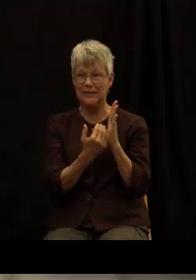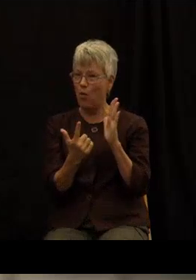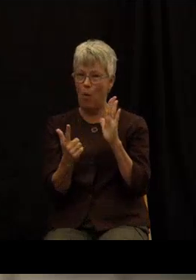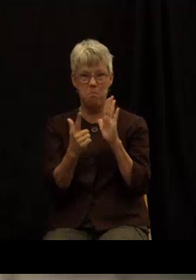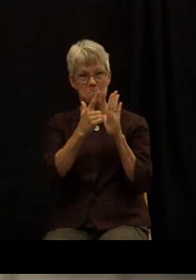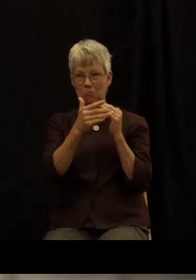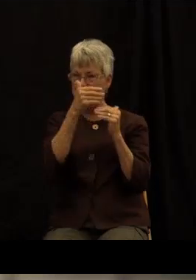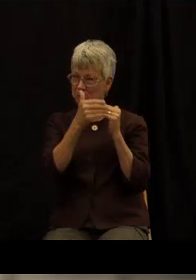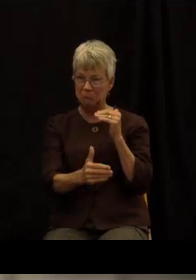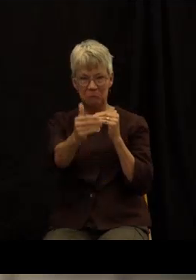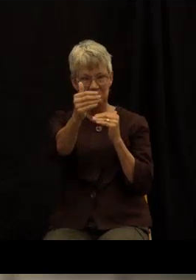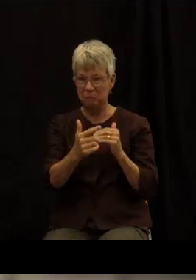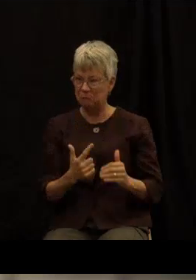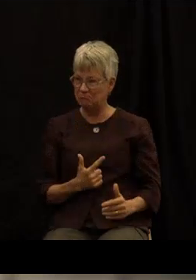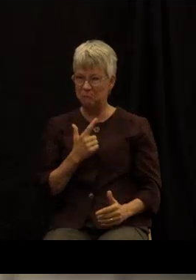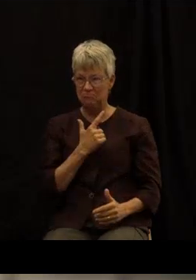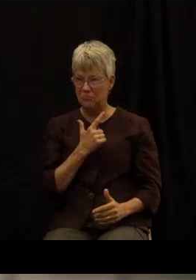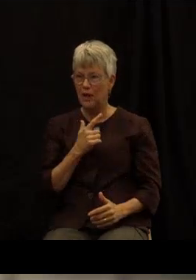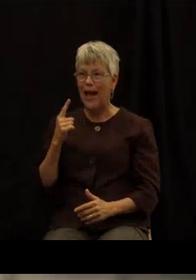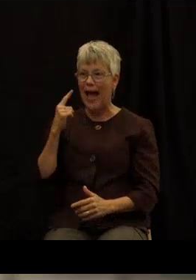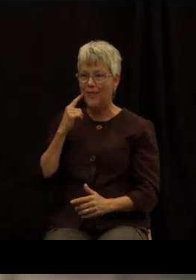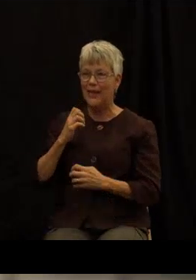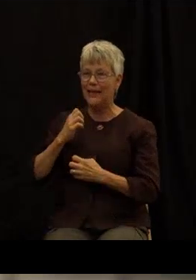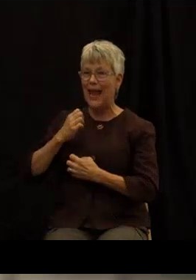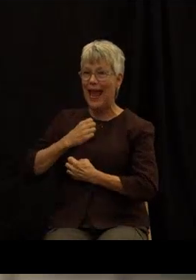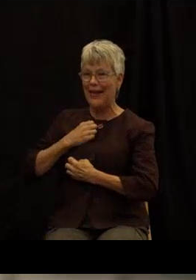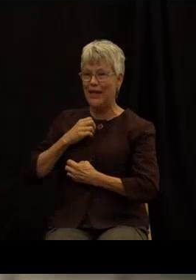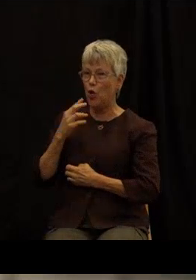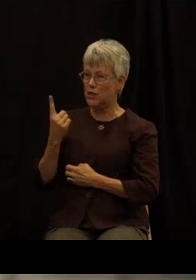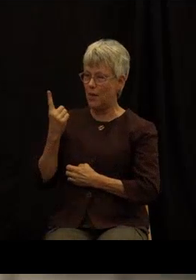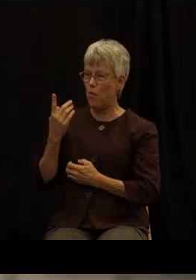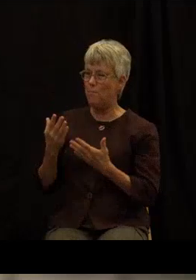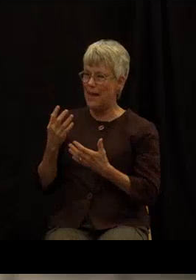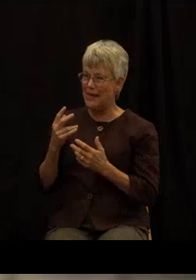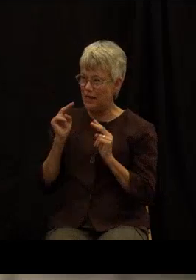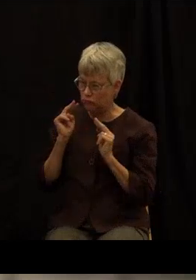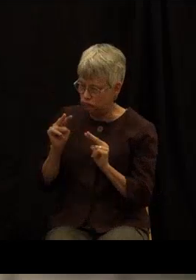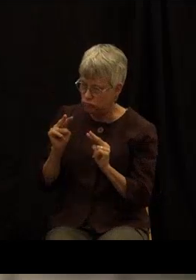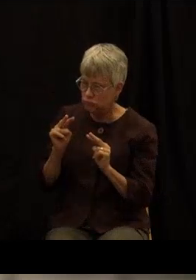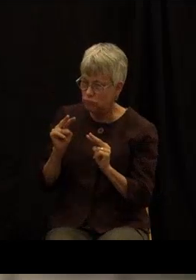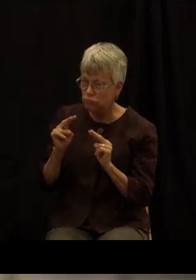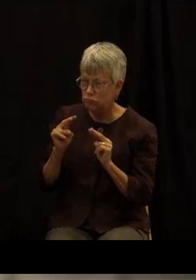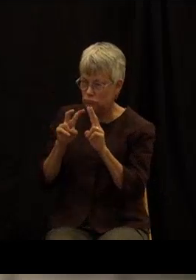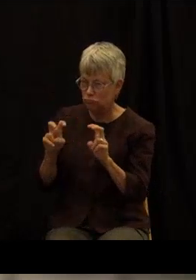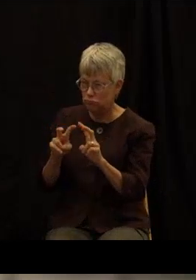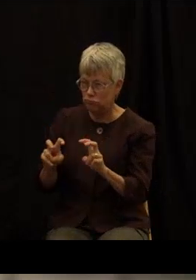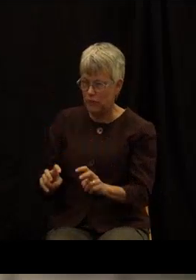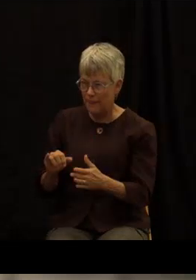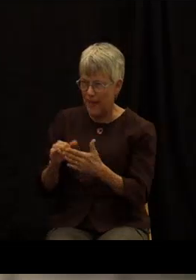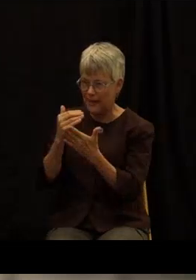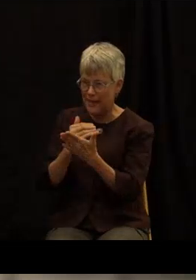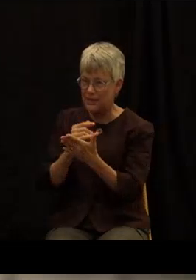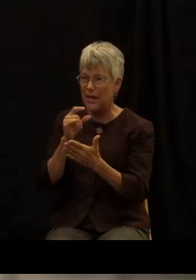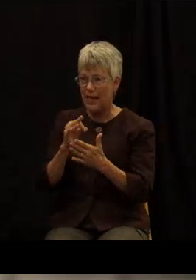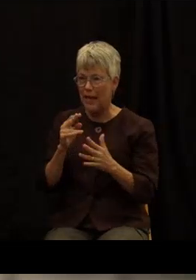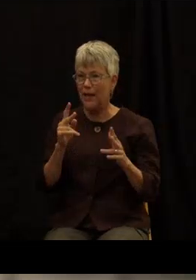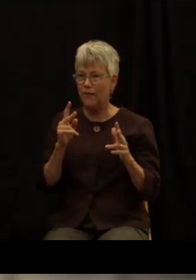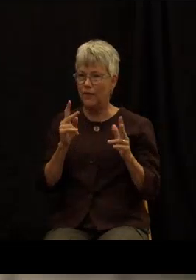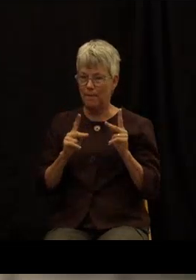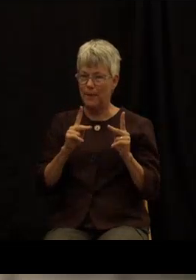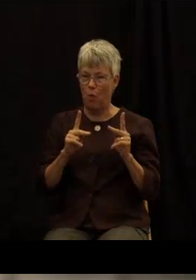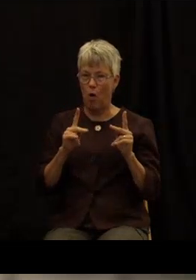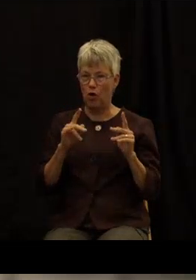maybe Eddie, somebody should take a real hard look at that list. And if they're still there,